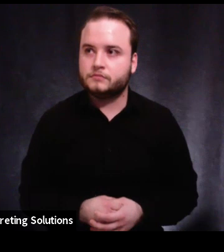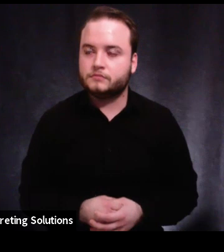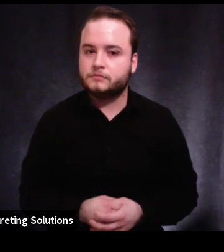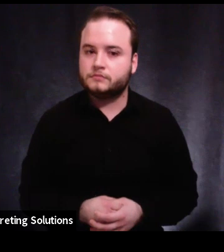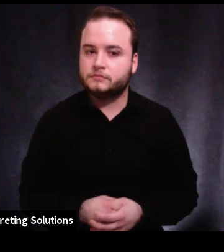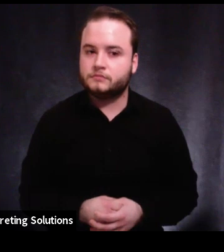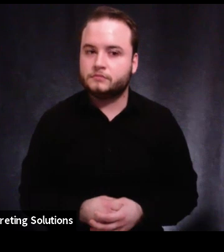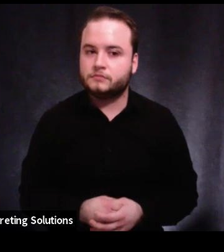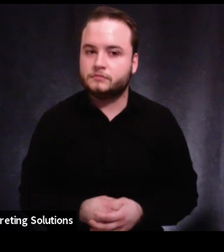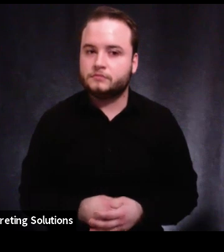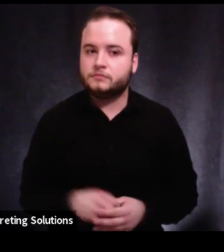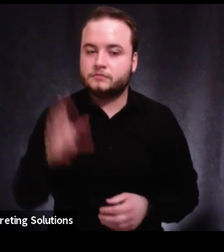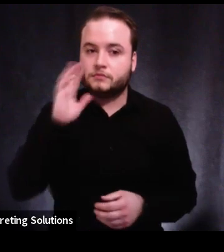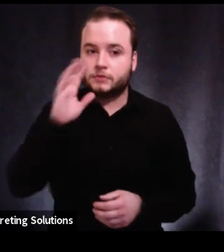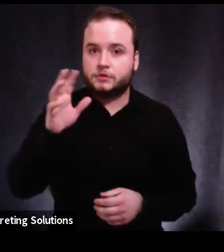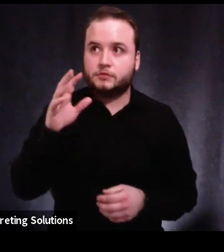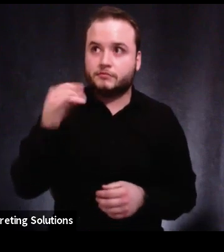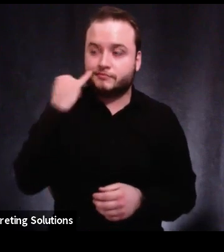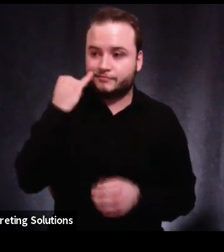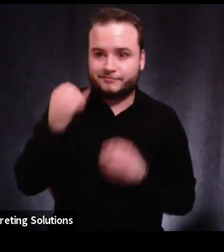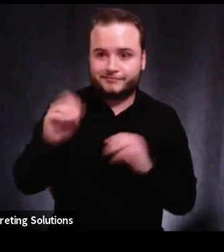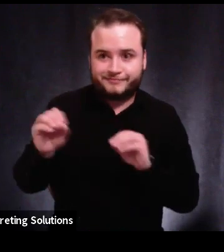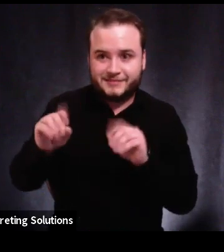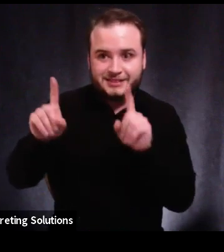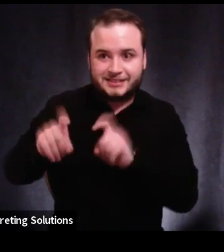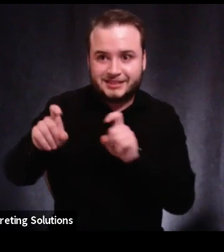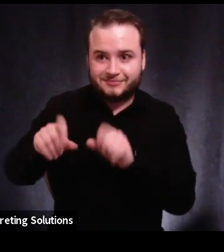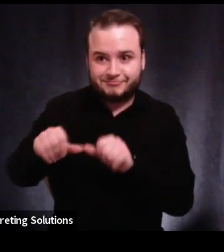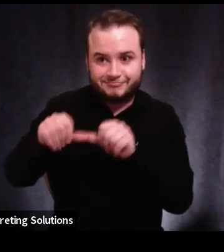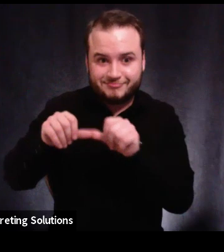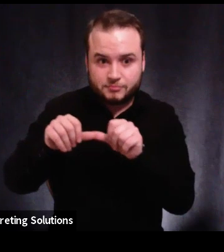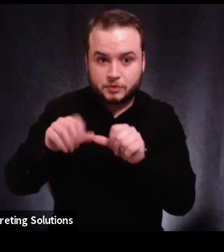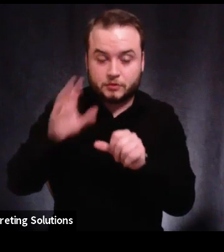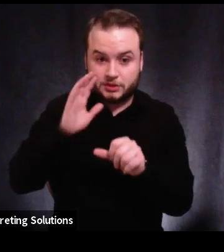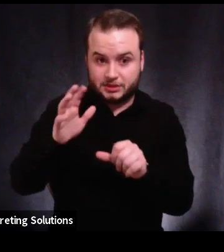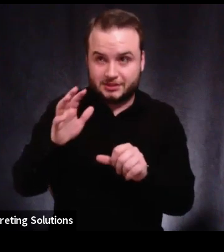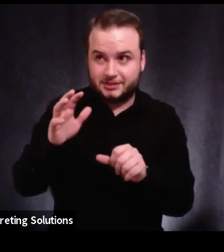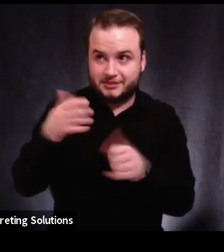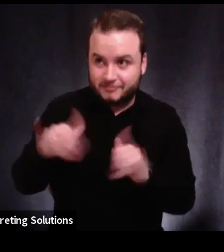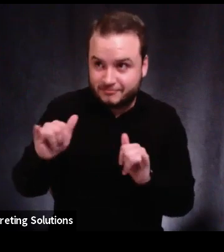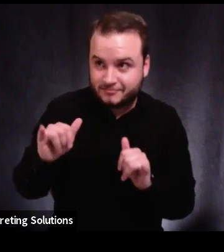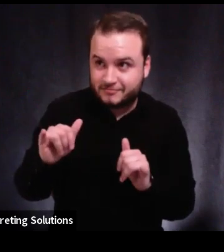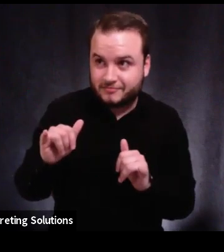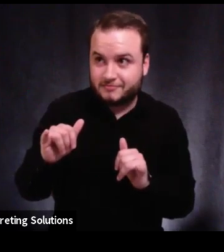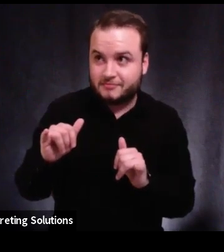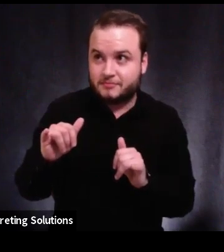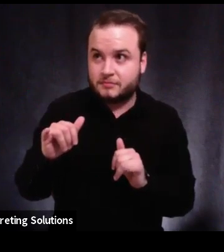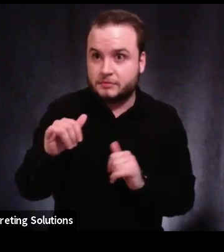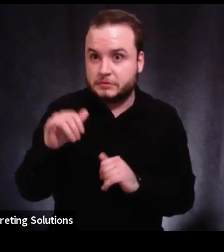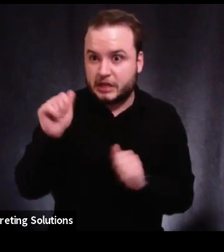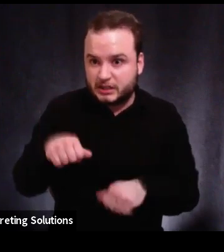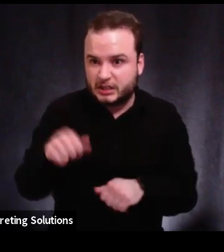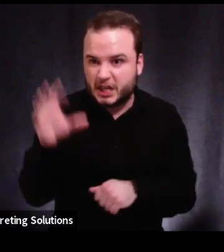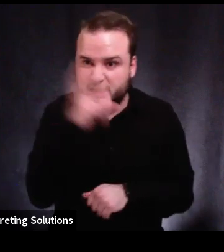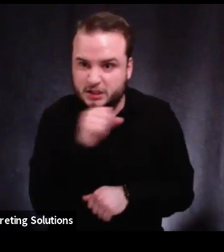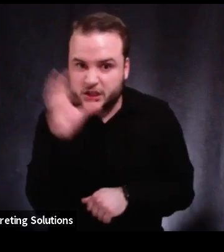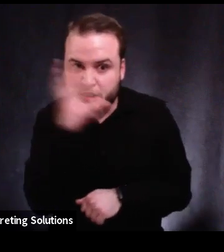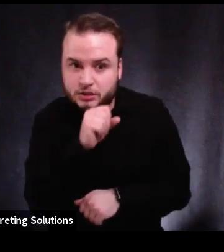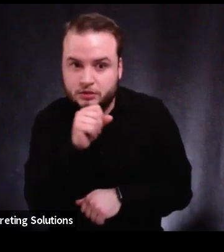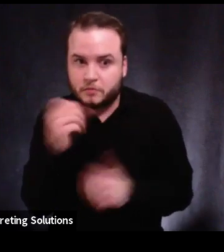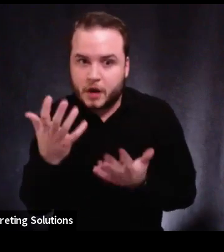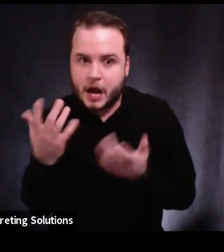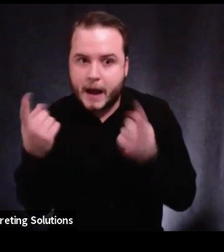it's not what happens, but in the case that there are these 20,000 deaths potentially over the course of the pandemic, that number would not be